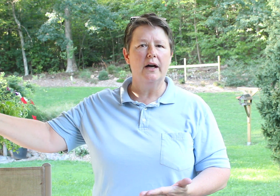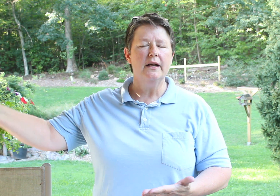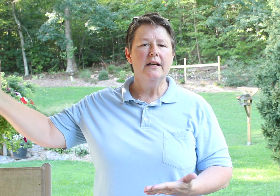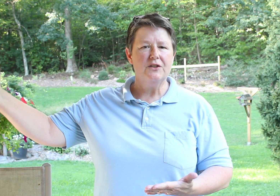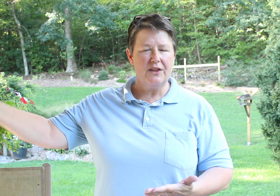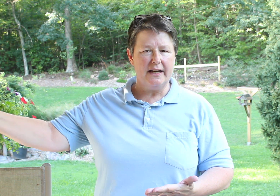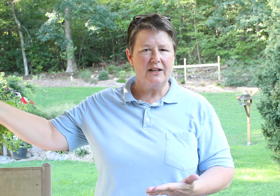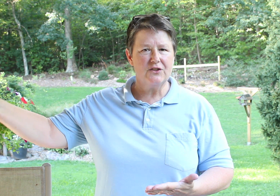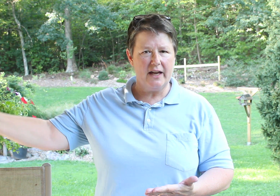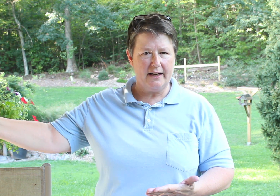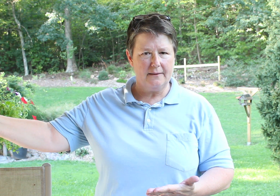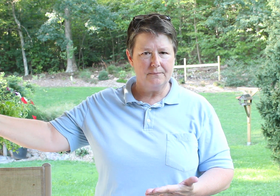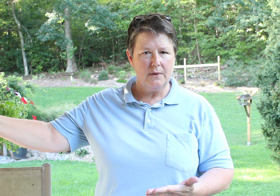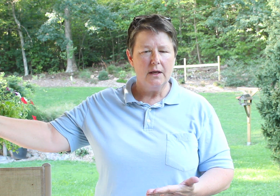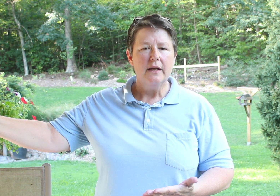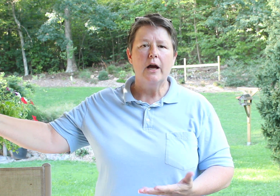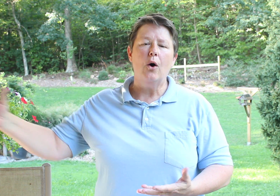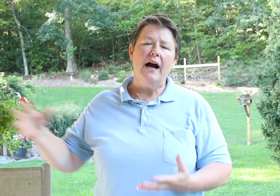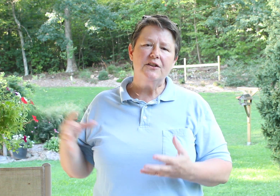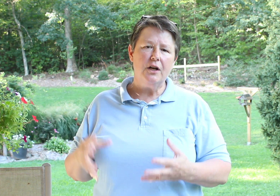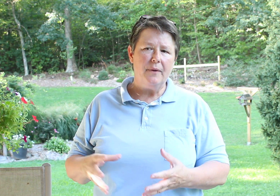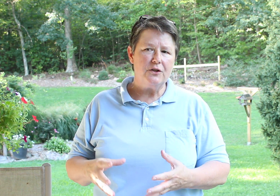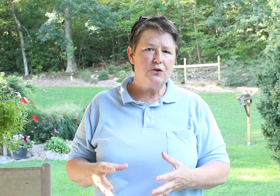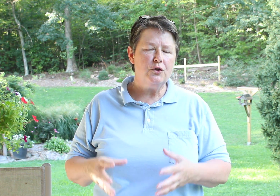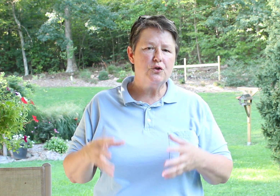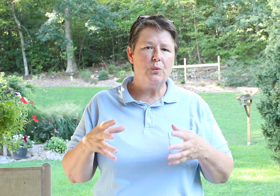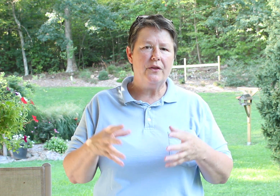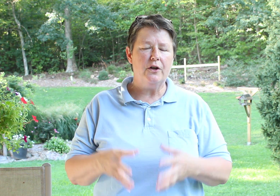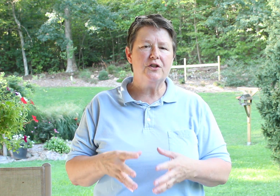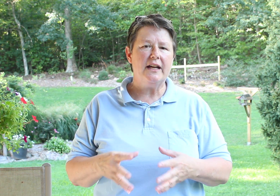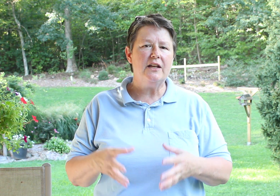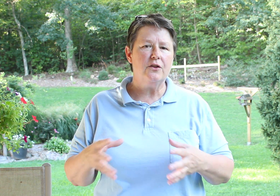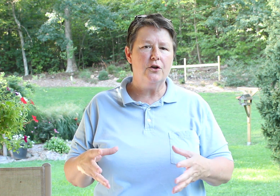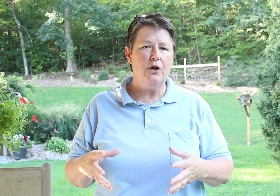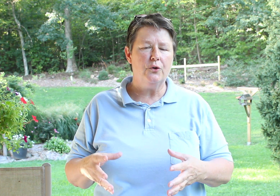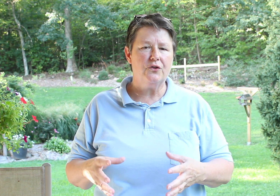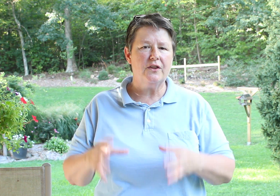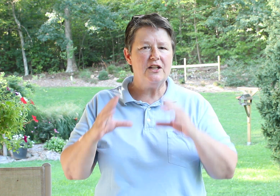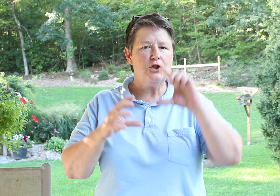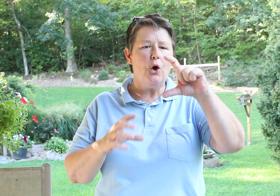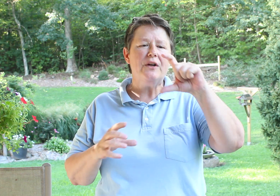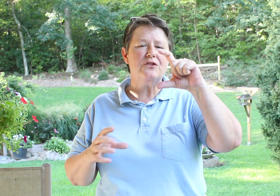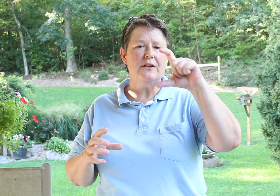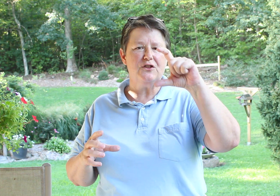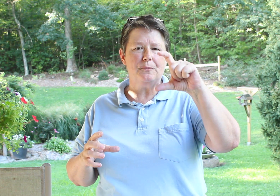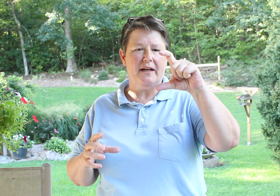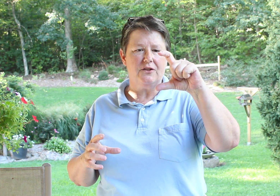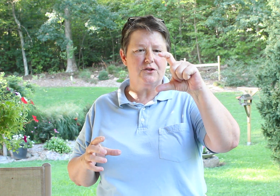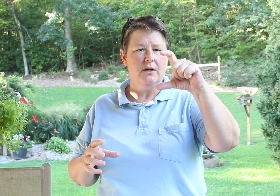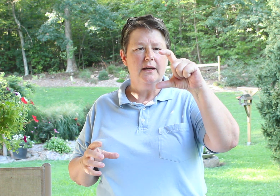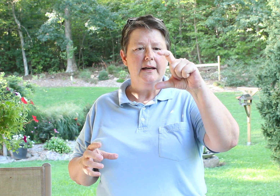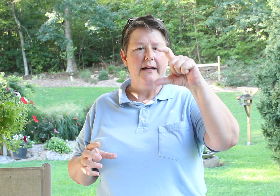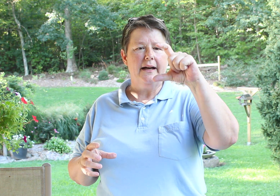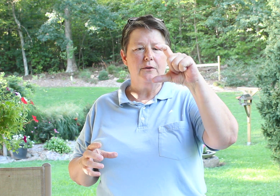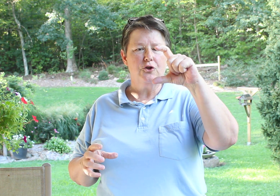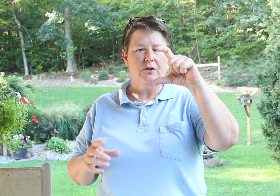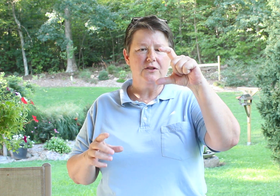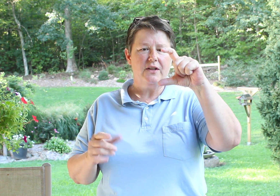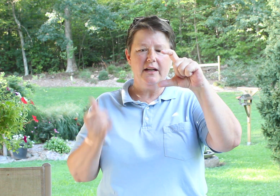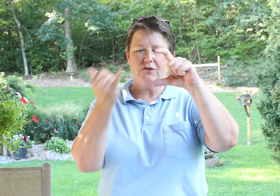on to the next heading. Now, I tell my students when they're taking their notes that they should always leave a space. And I usually say it's